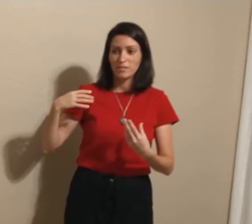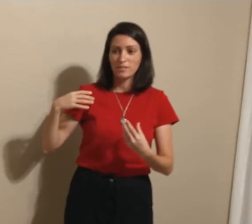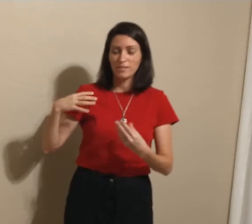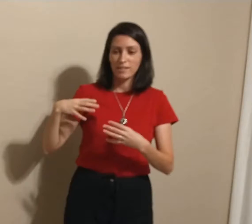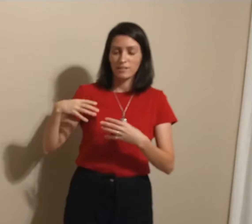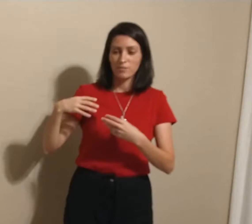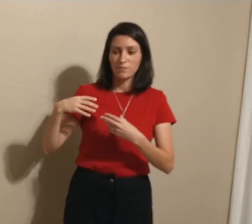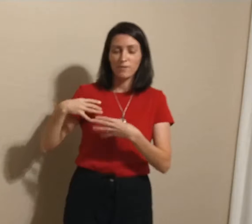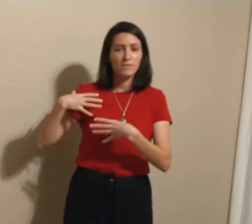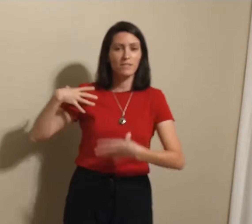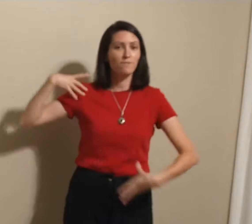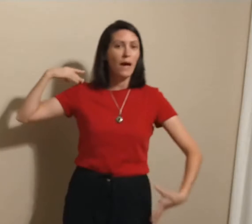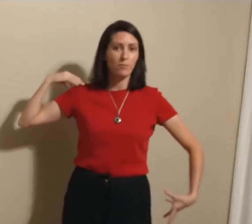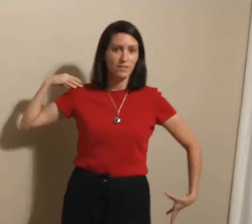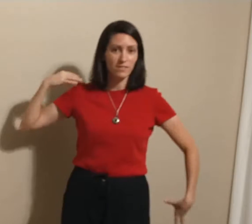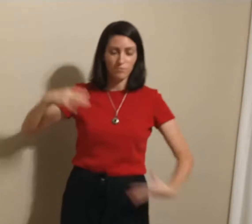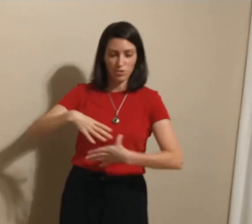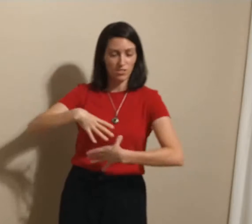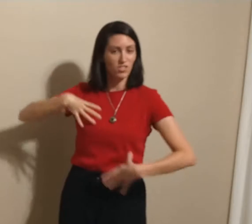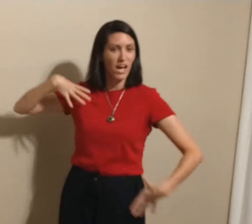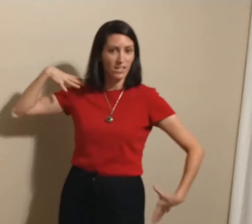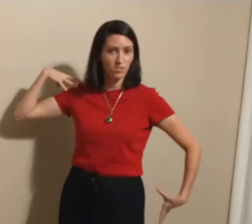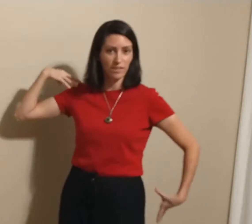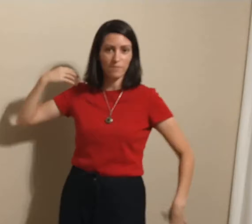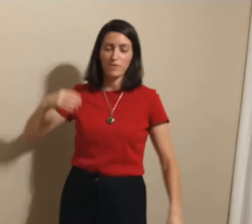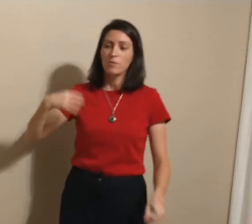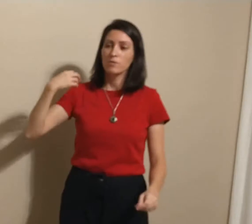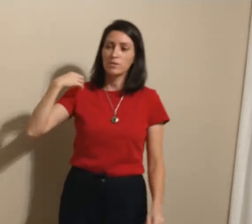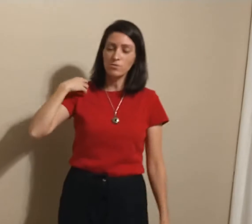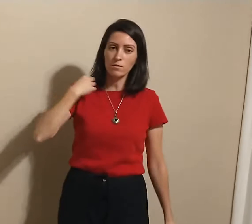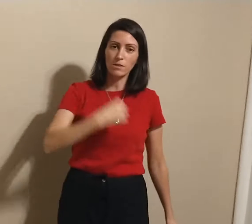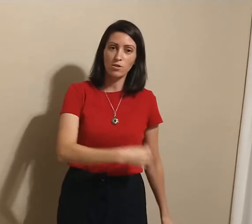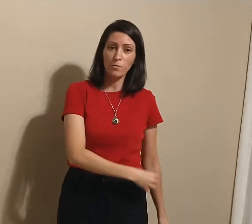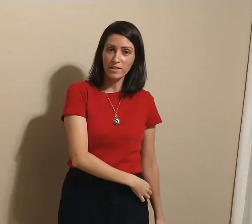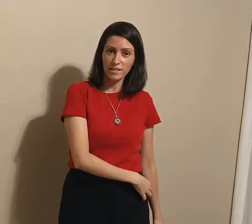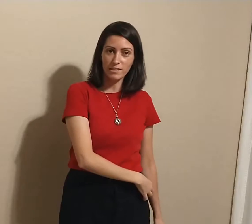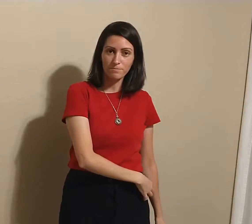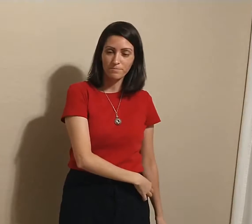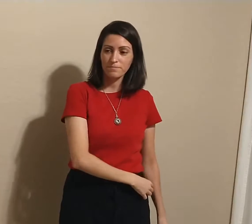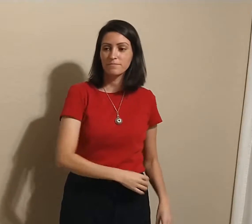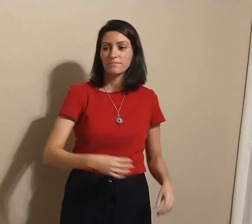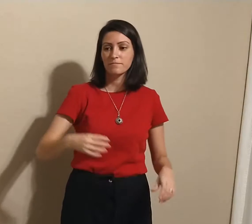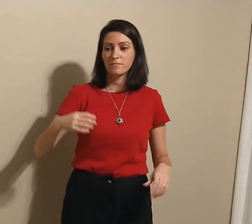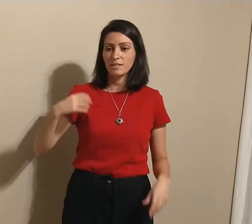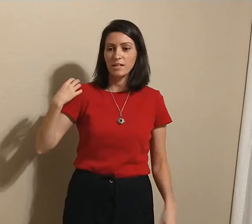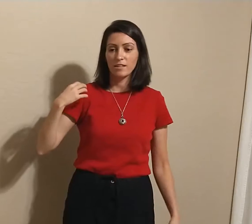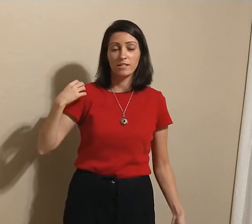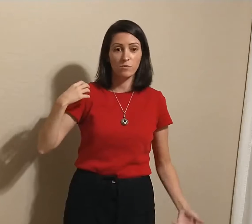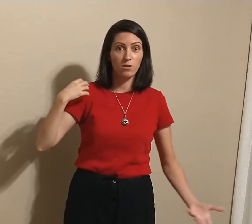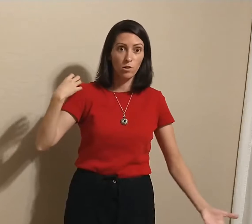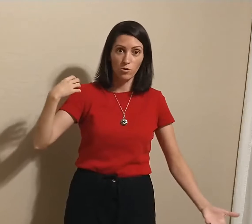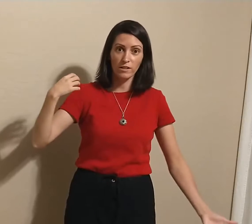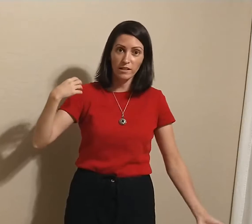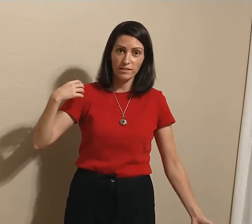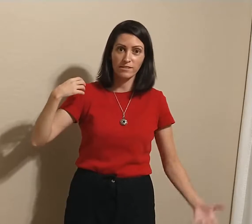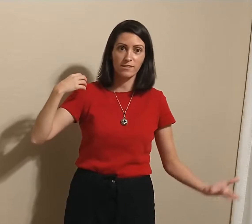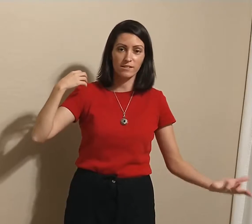She said it was 50 and fabulous. It was just a sash, right? Well, it used to mean nobility. And that's what a lord is.